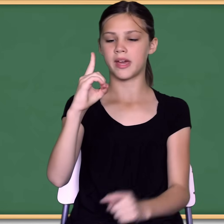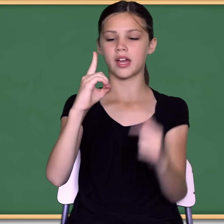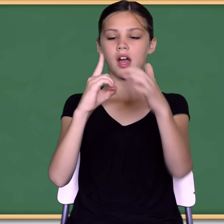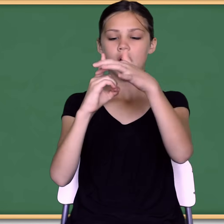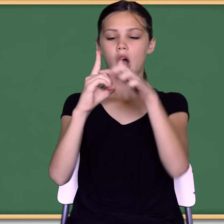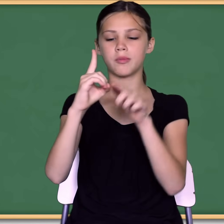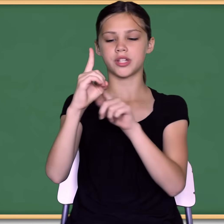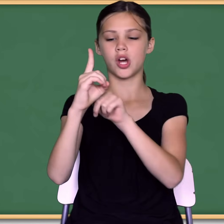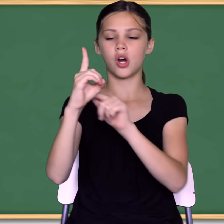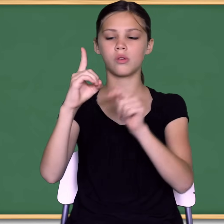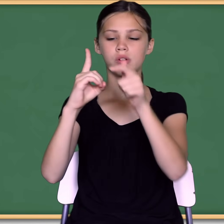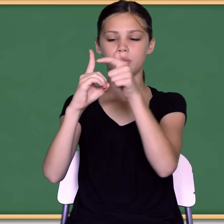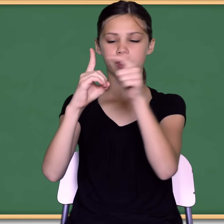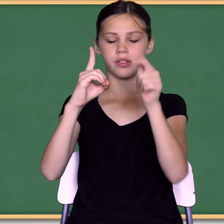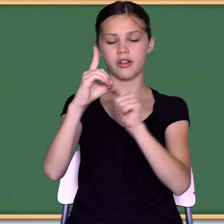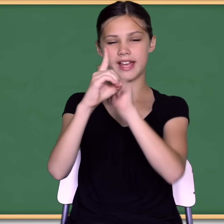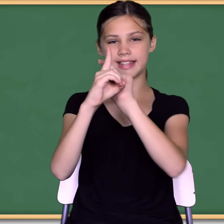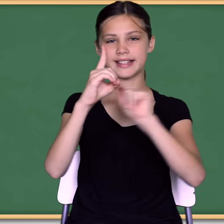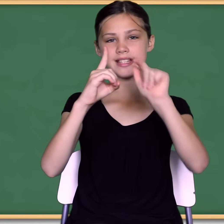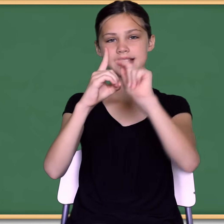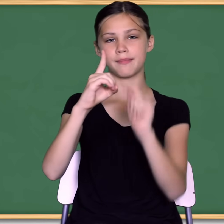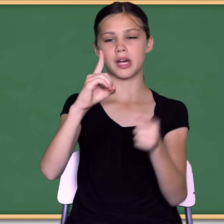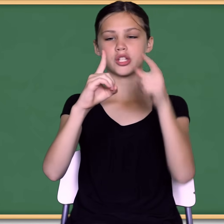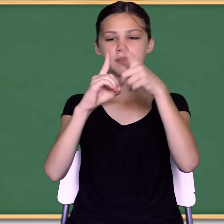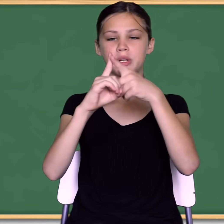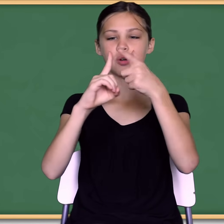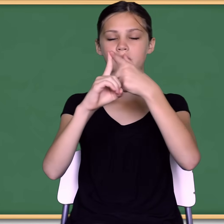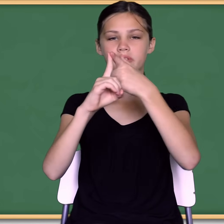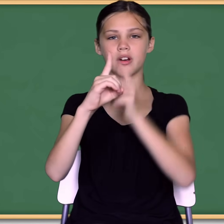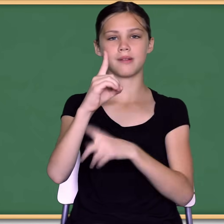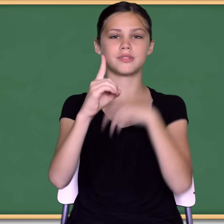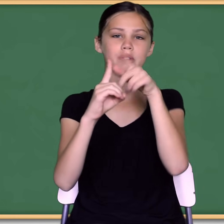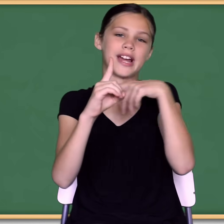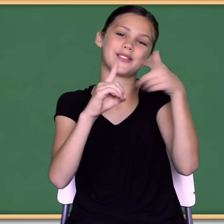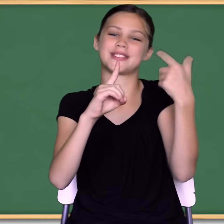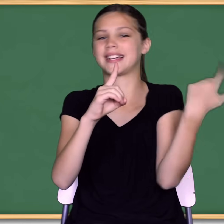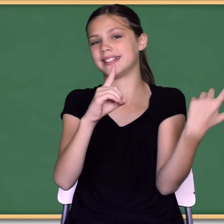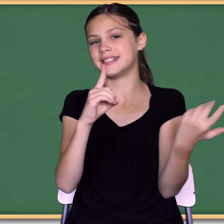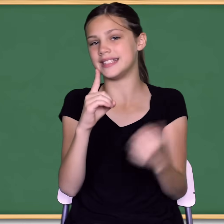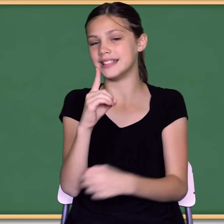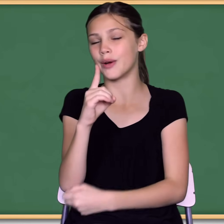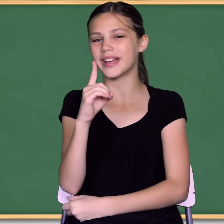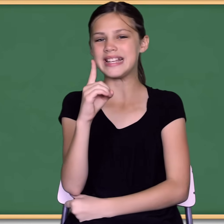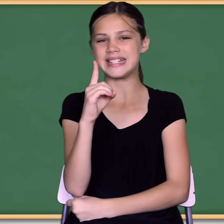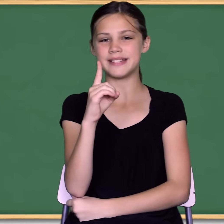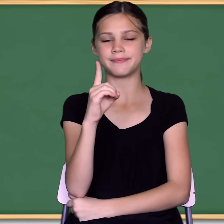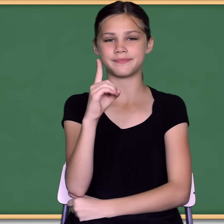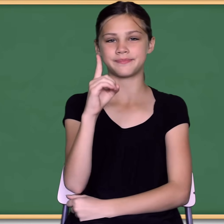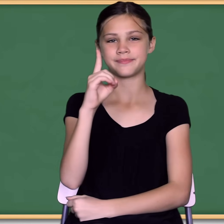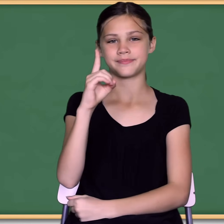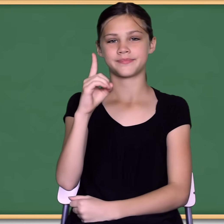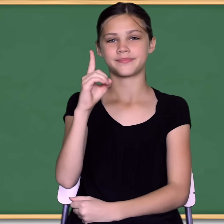make almost an O with your hand like this, but just put your one finger up so it kind of looks like a lowercase d.